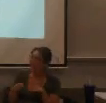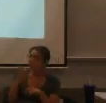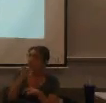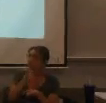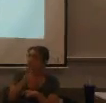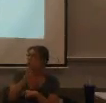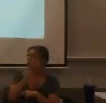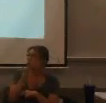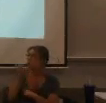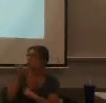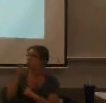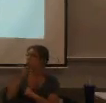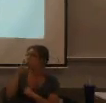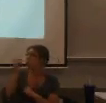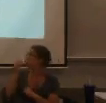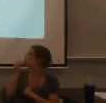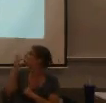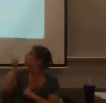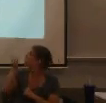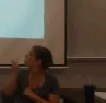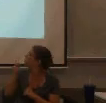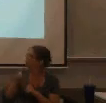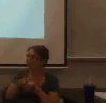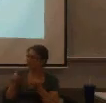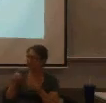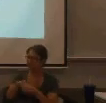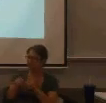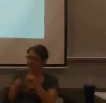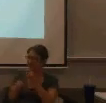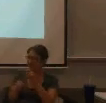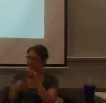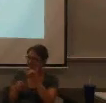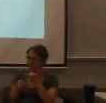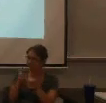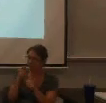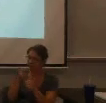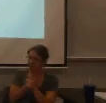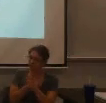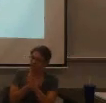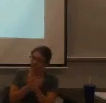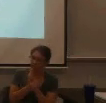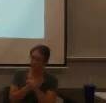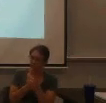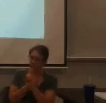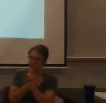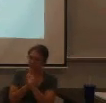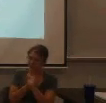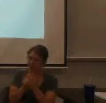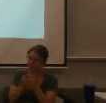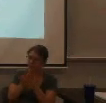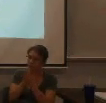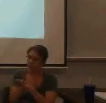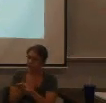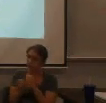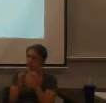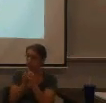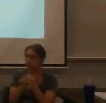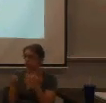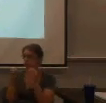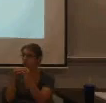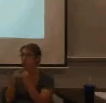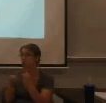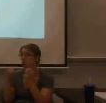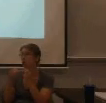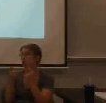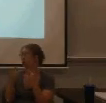warmer, the difference in density for each, say, 5 or 10 degrees C becomes greater and greater as